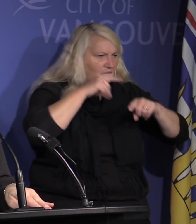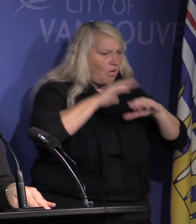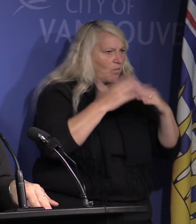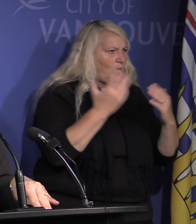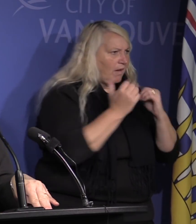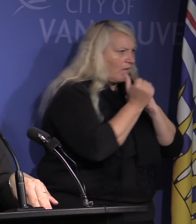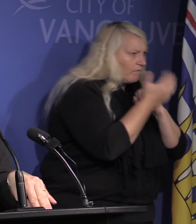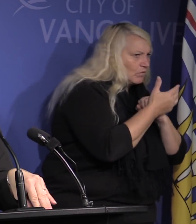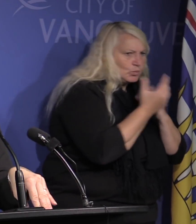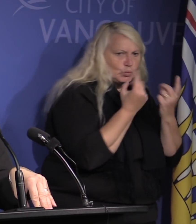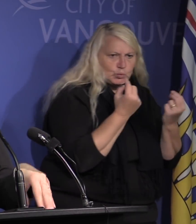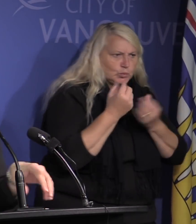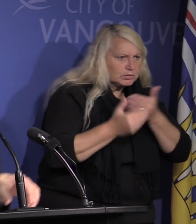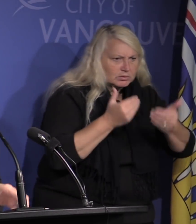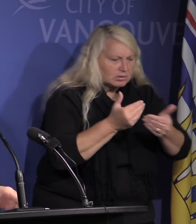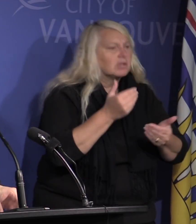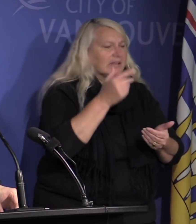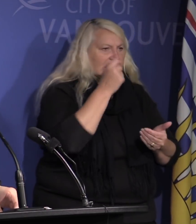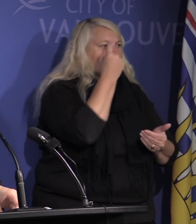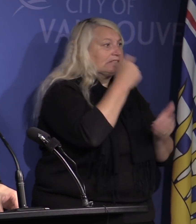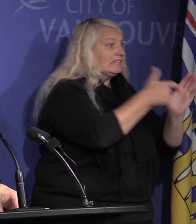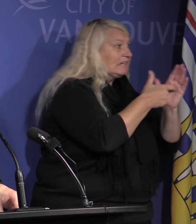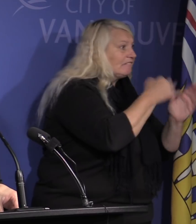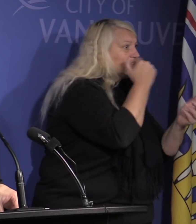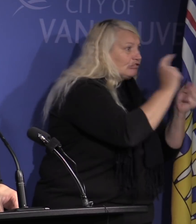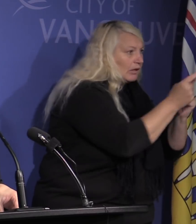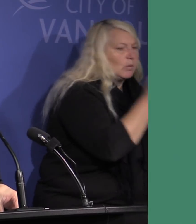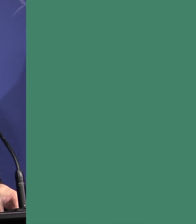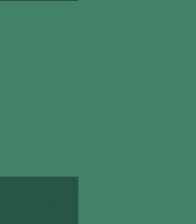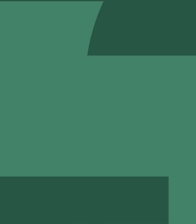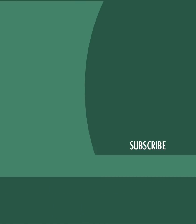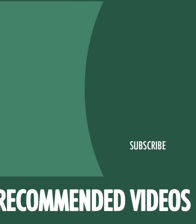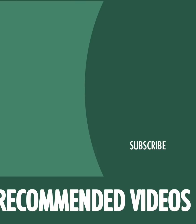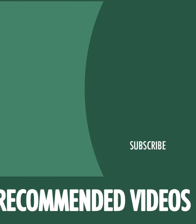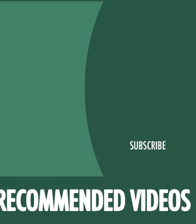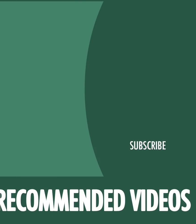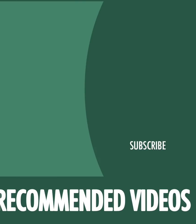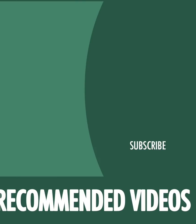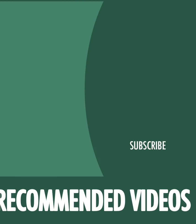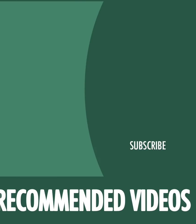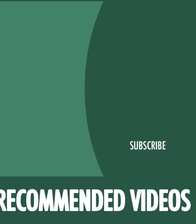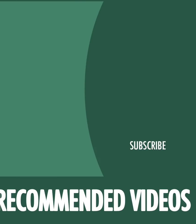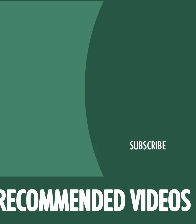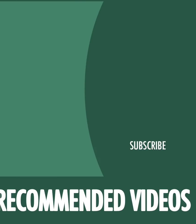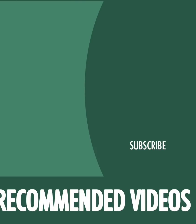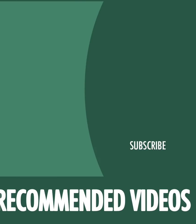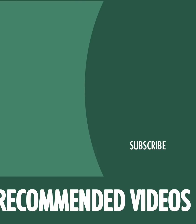vulnerable residents and the downtown Eastside changes and the directions from senior government evolve. Thank you.